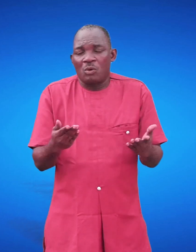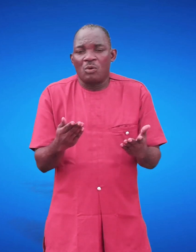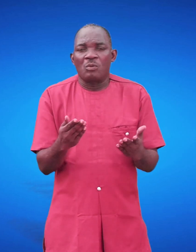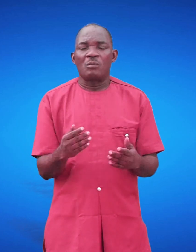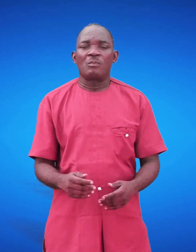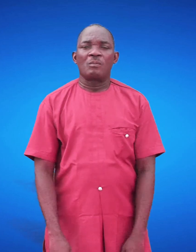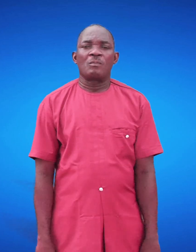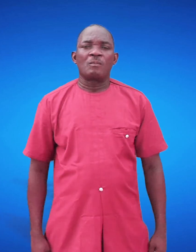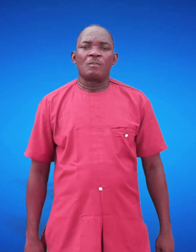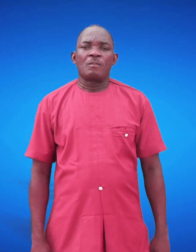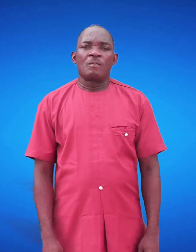provides.